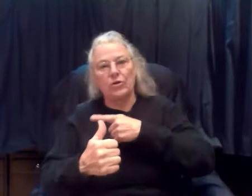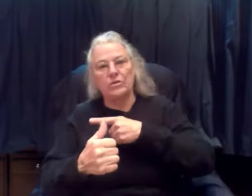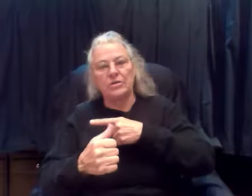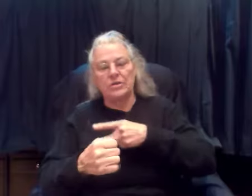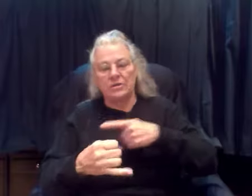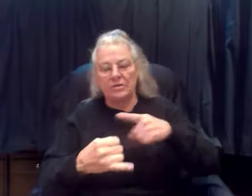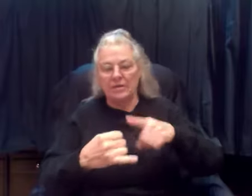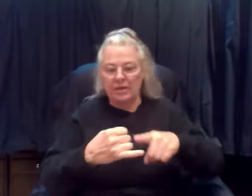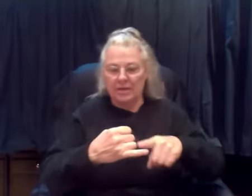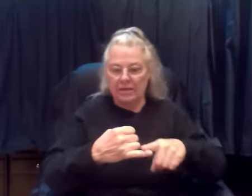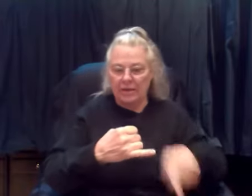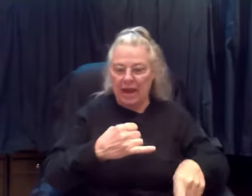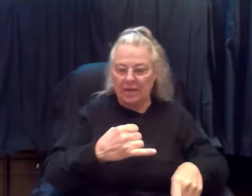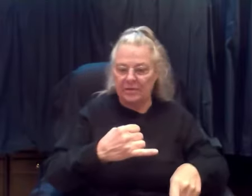First, last.